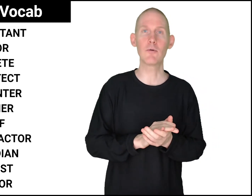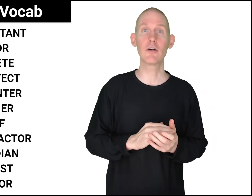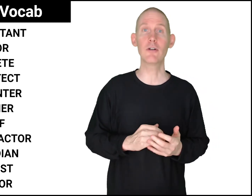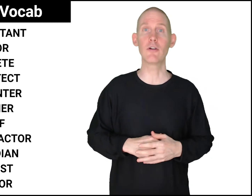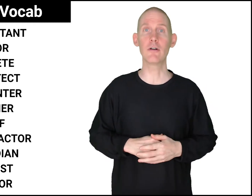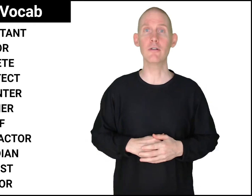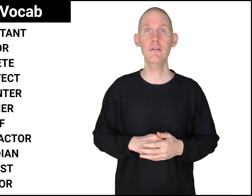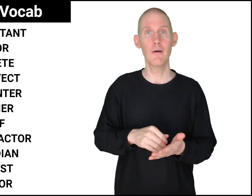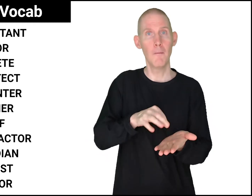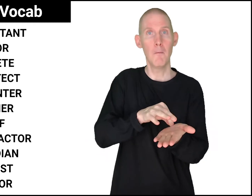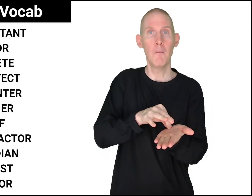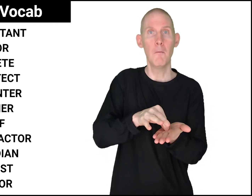going to learn